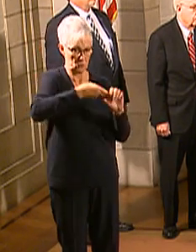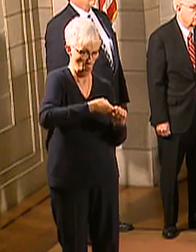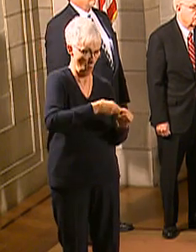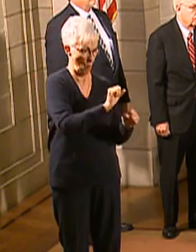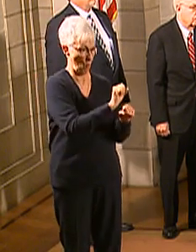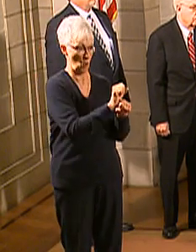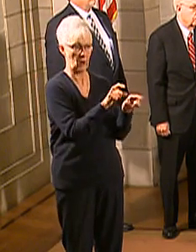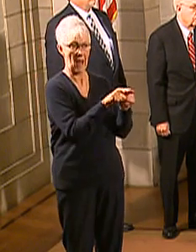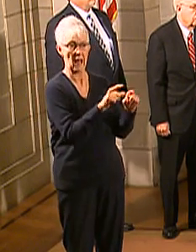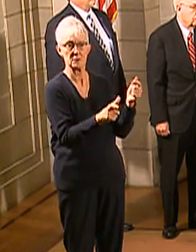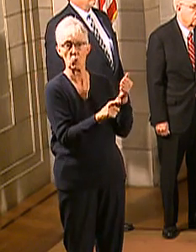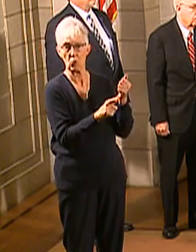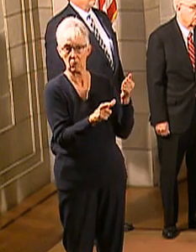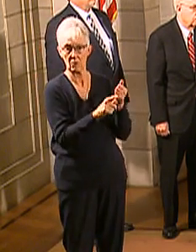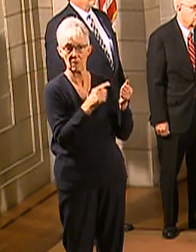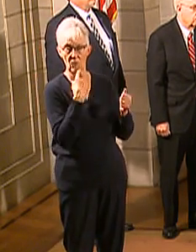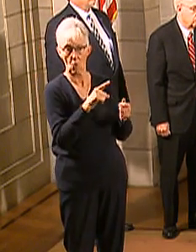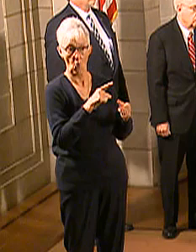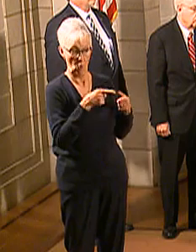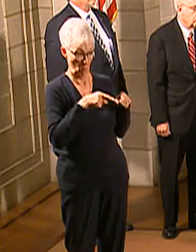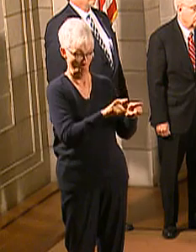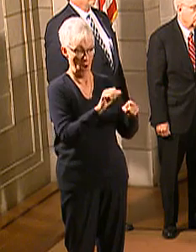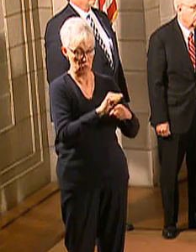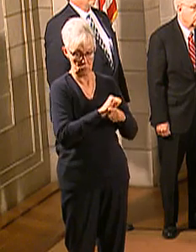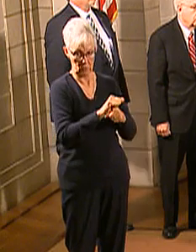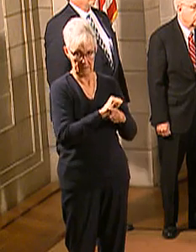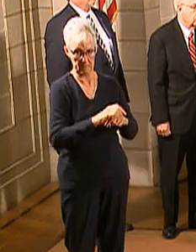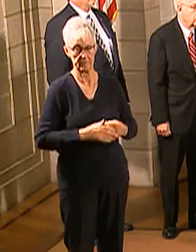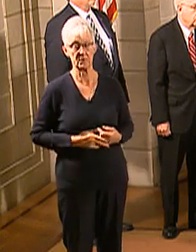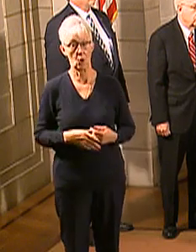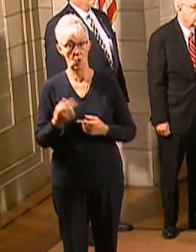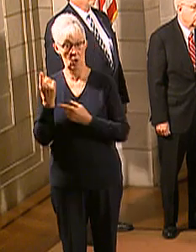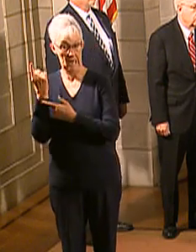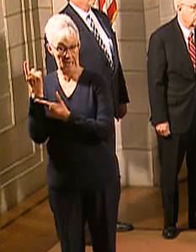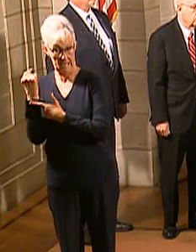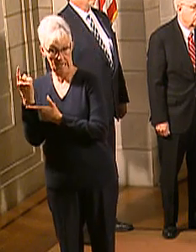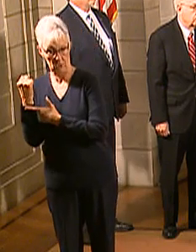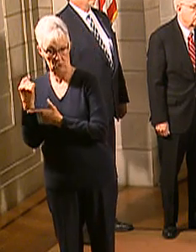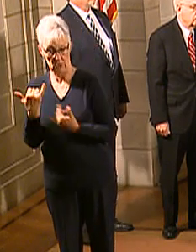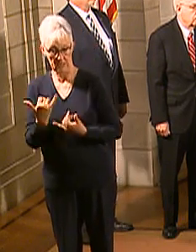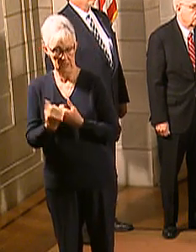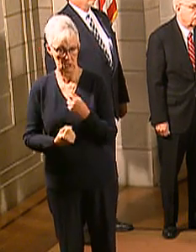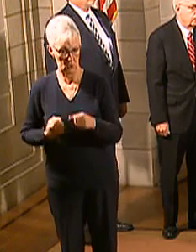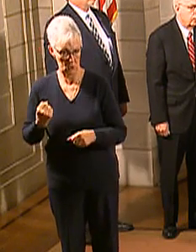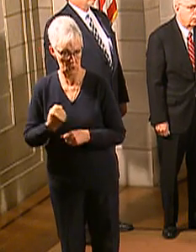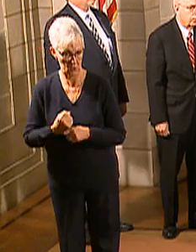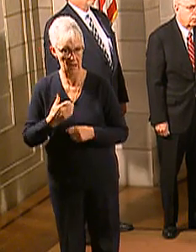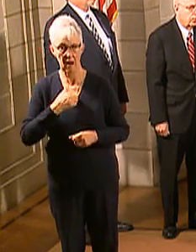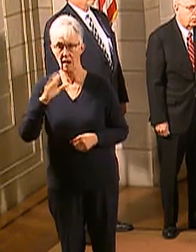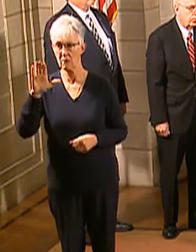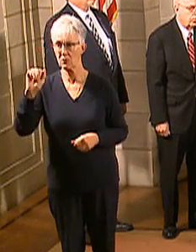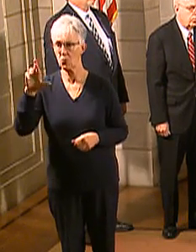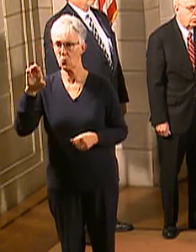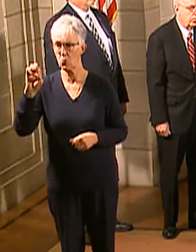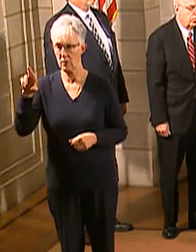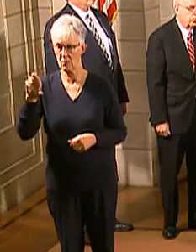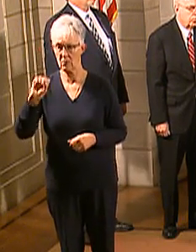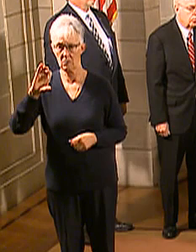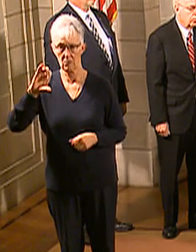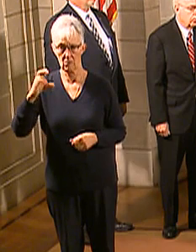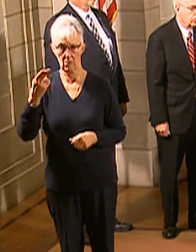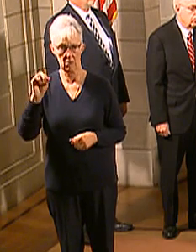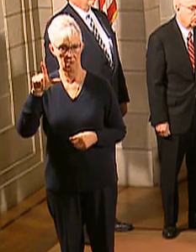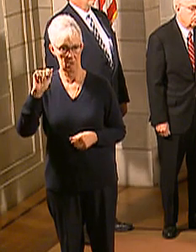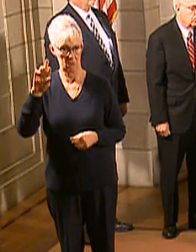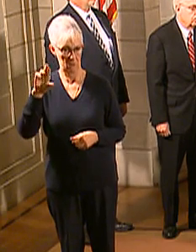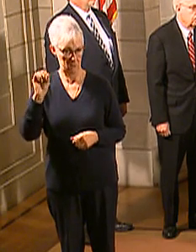year, or 2 years ago, well, it was last year and then we followed it up this year, we passed our career scholarship program for our institutions of higher education so that